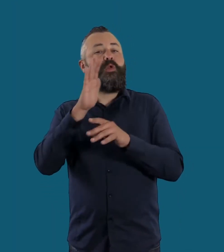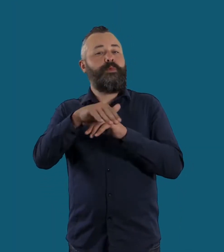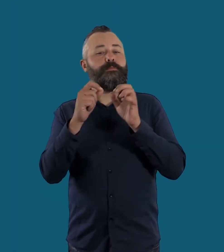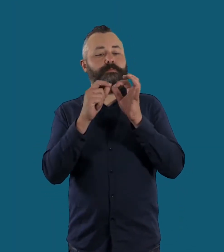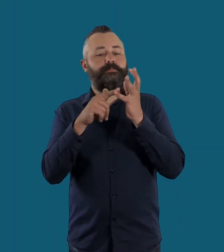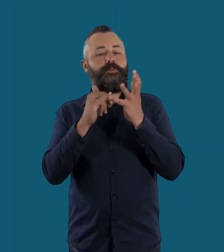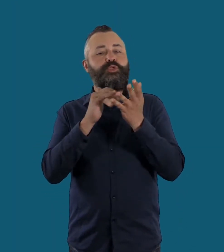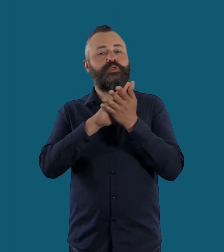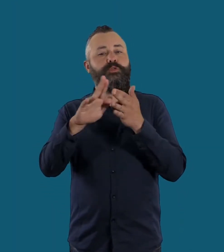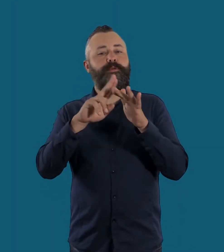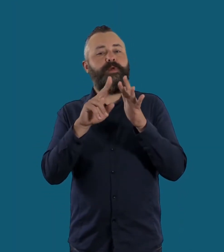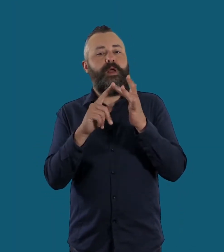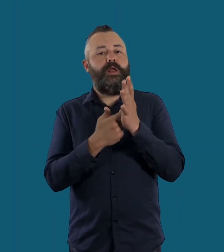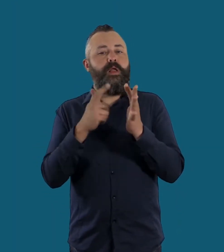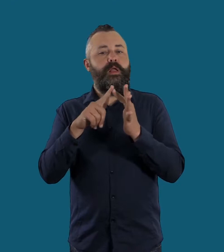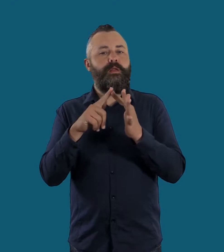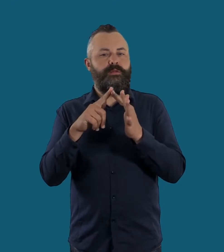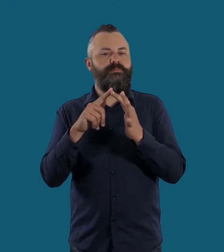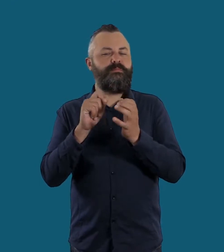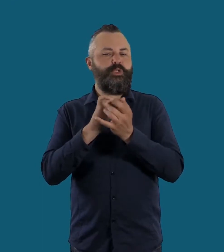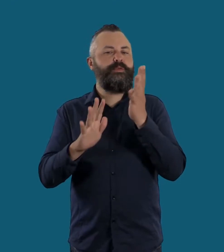I'll be providing some basics about bushfires in Australia,